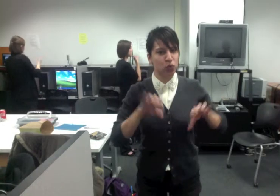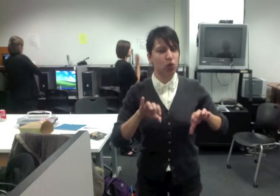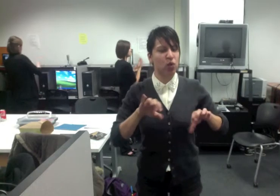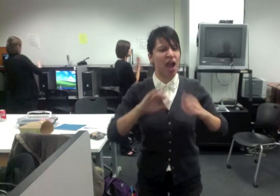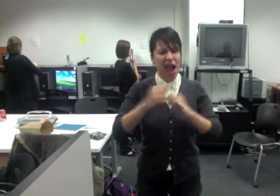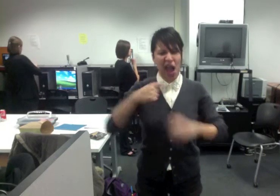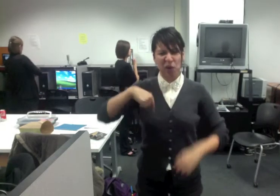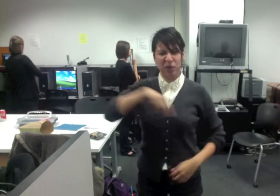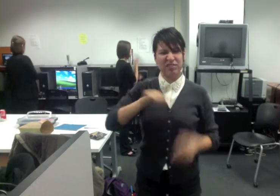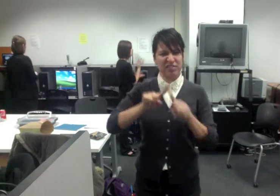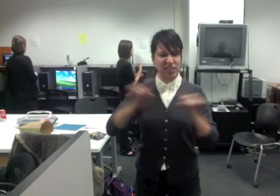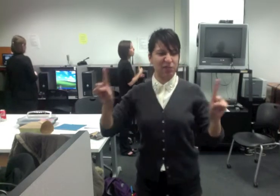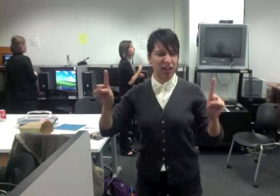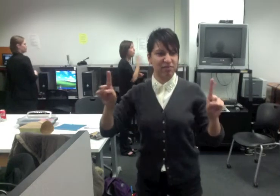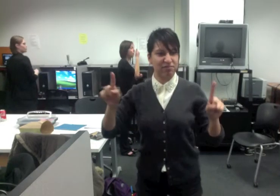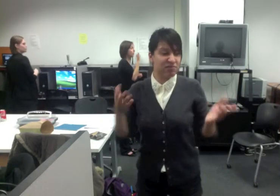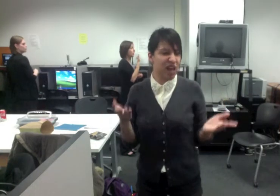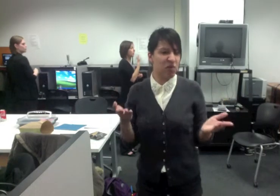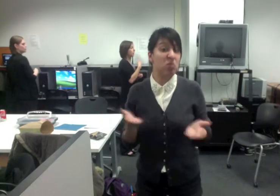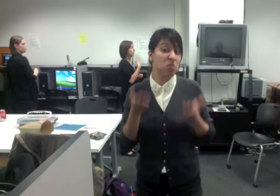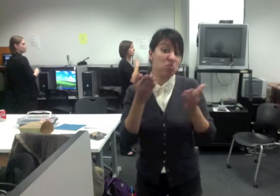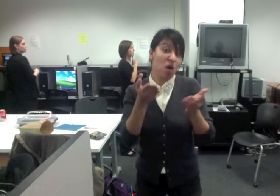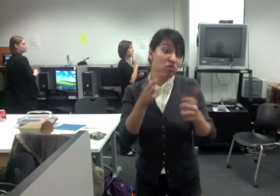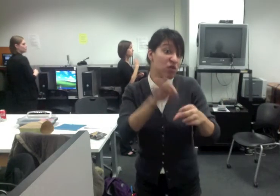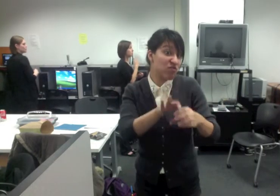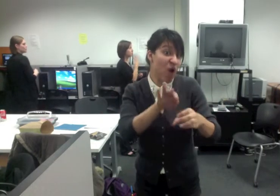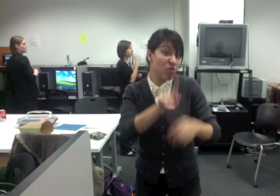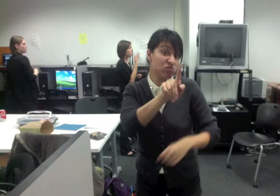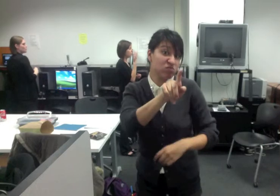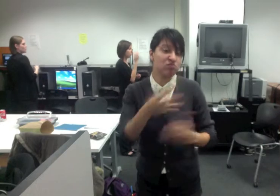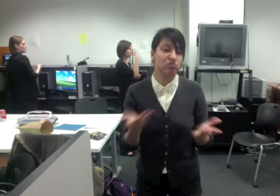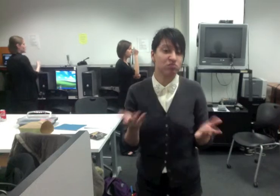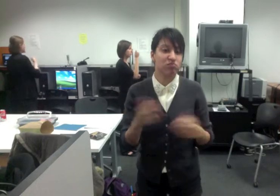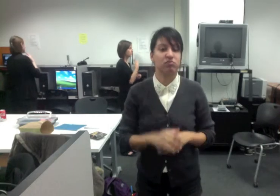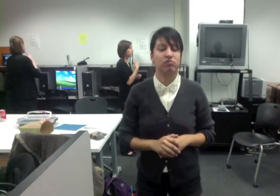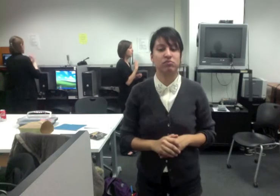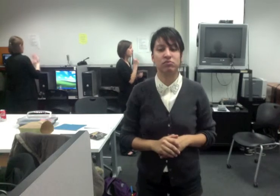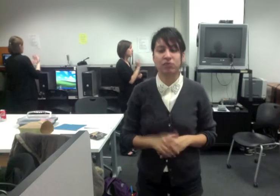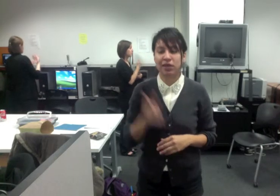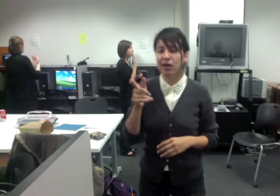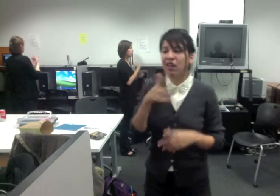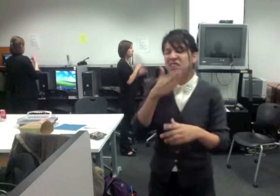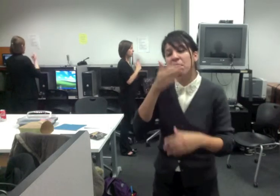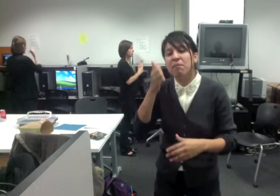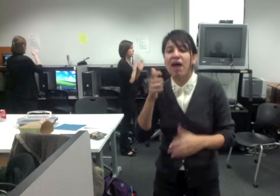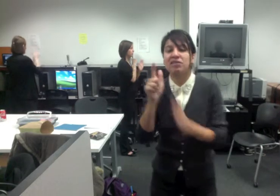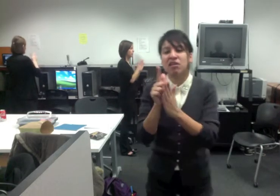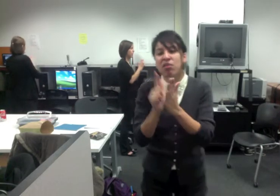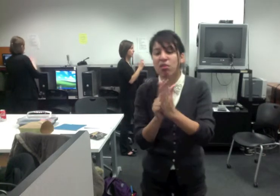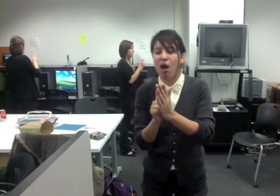vote, something like that. Here's our new law firm. We have the best lawyers and the biggest clients. We have, you know, we always perform for our clients, do business with us. Here's our